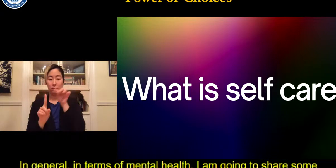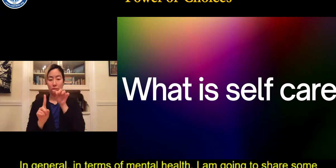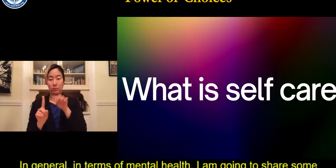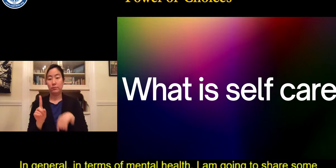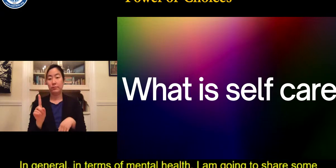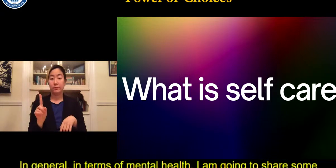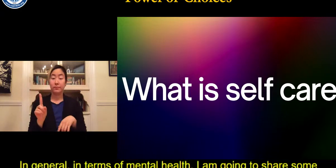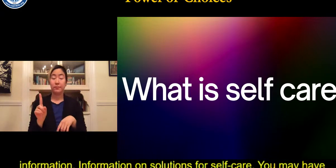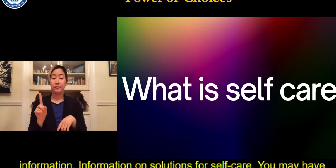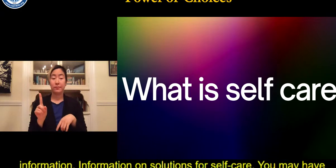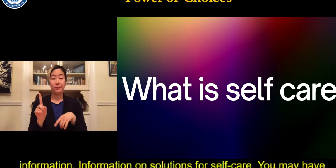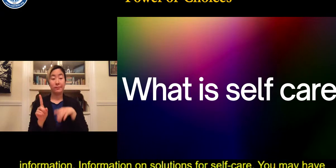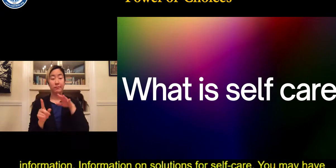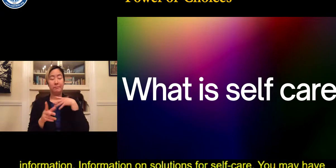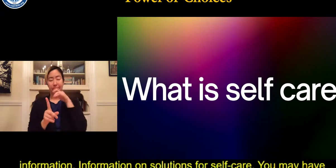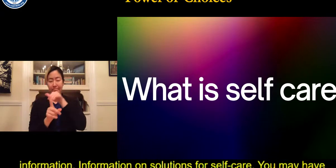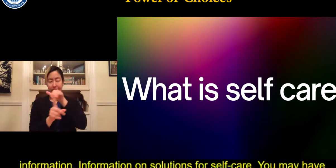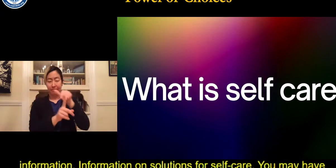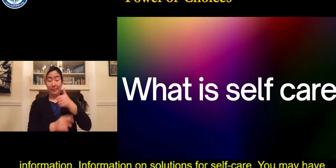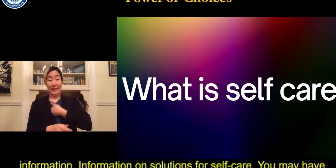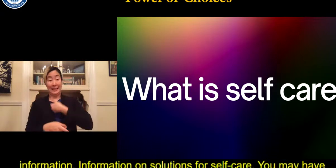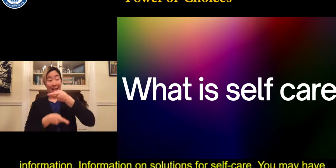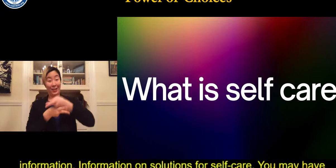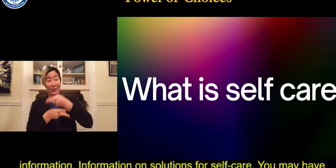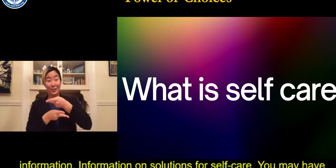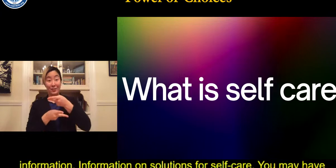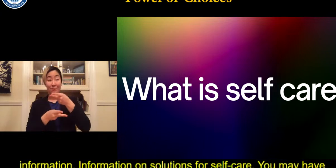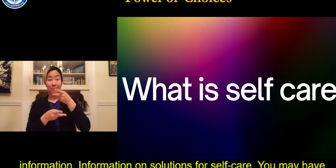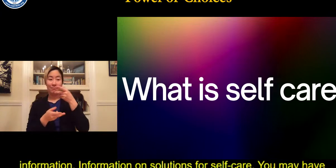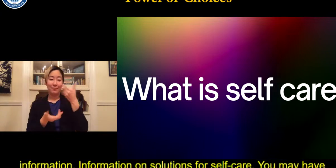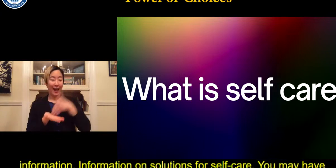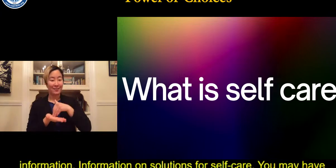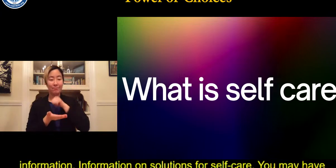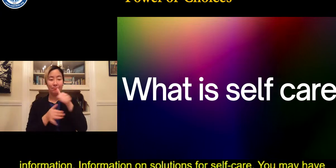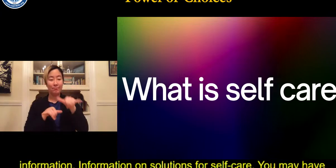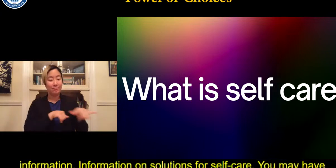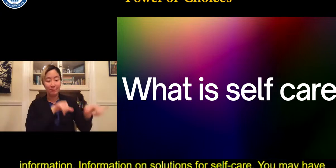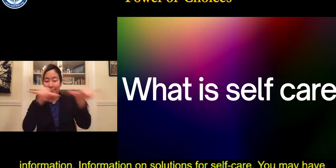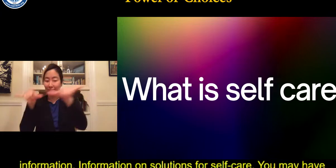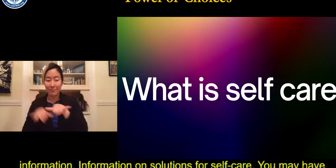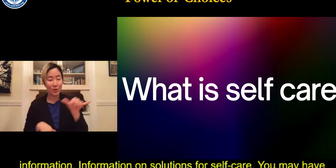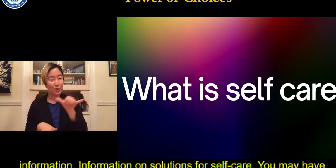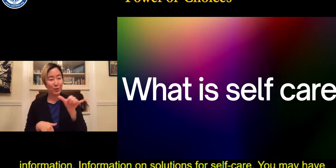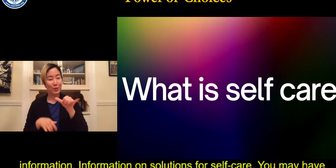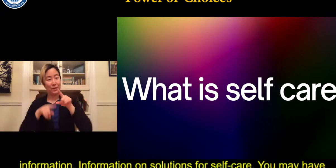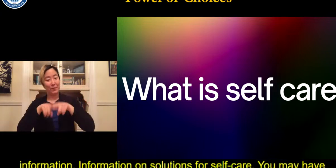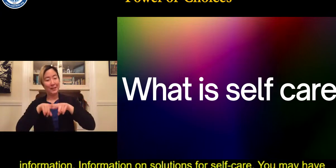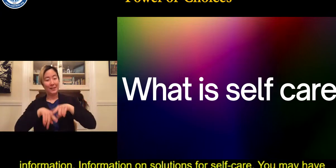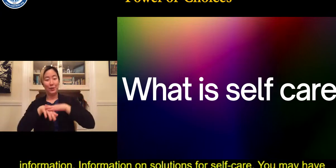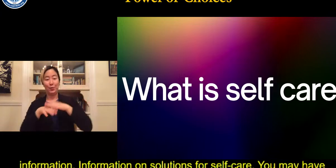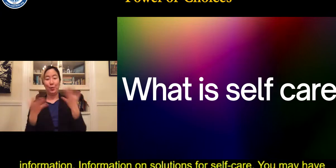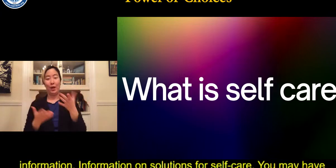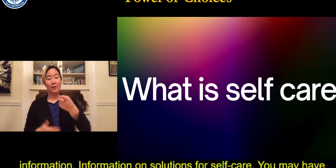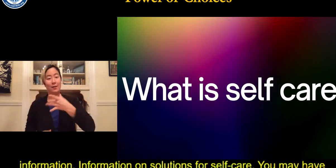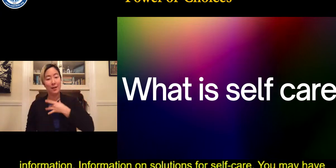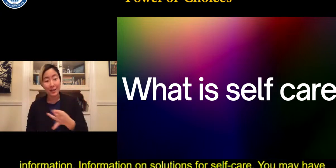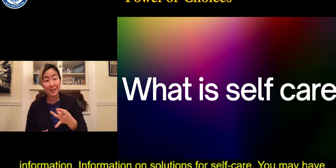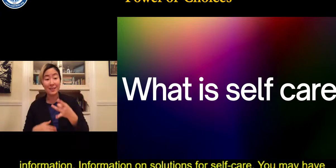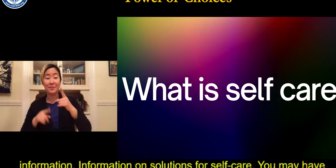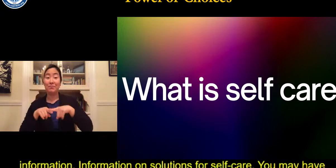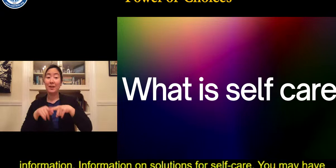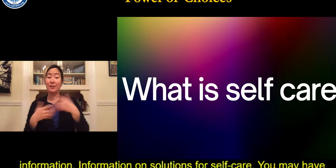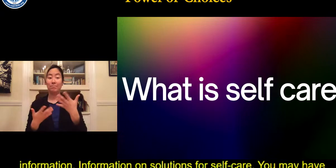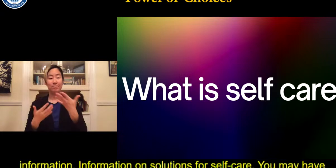familiar with it, some are not. Self-care is critical. I want to remind everyone,